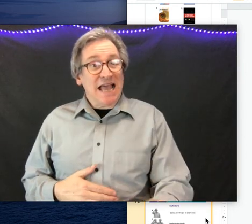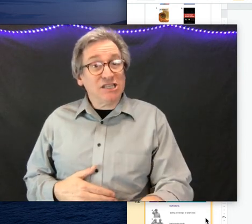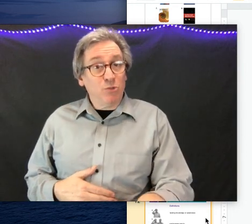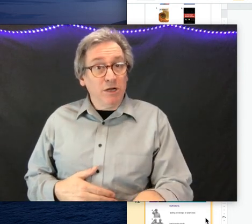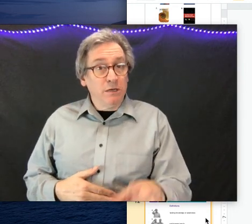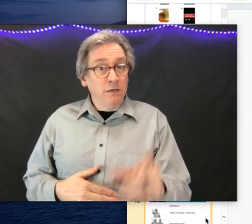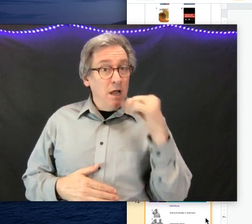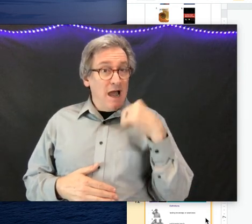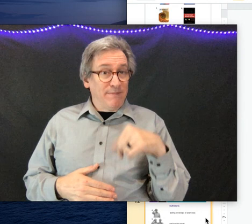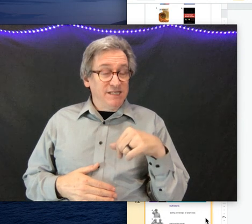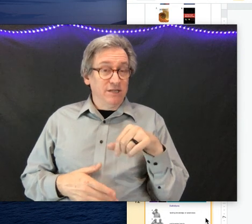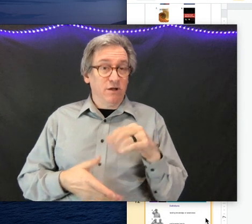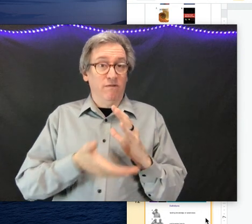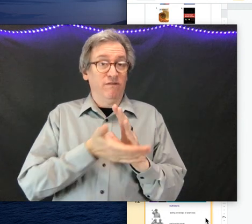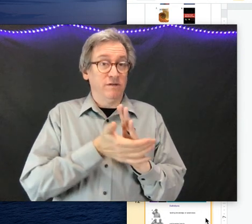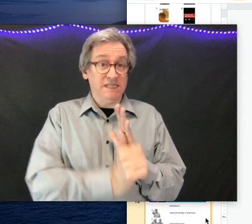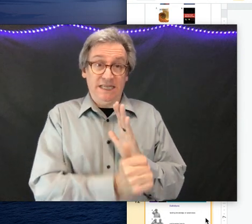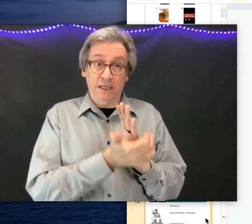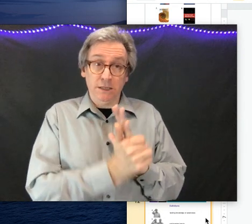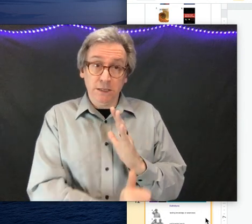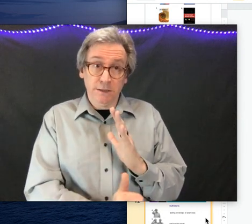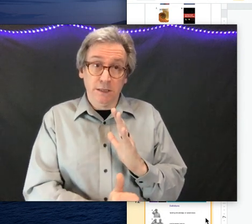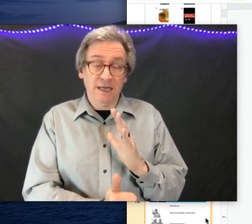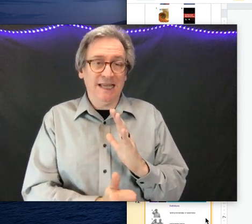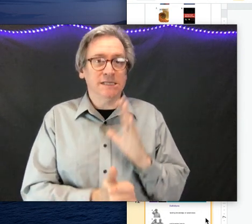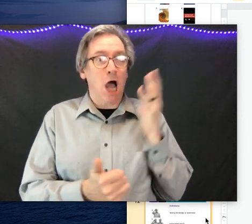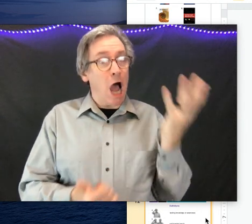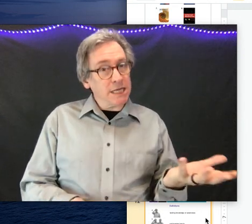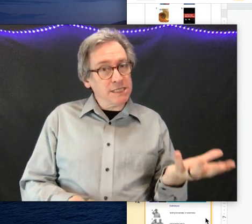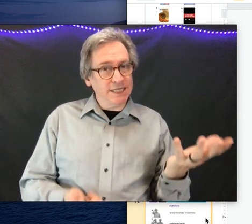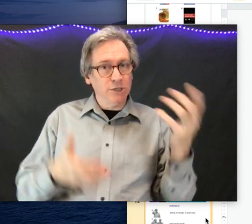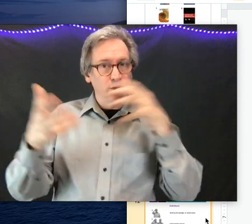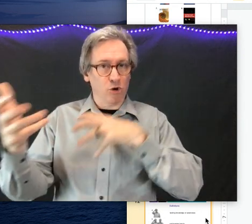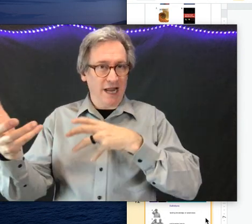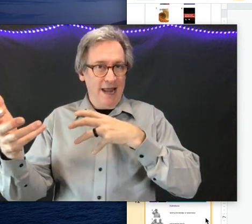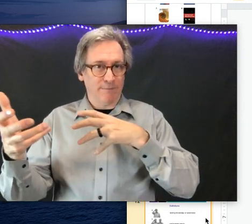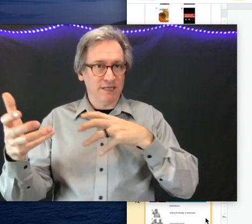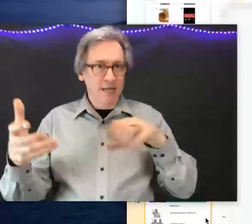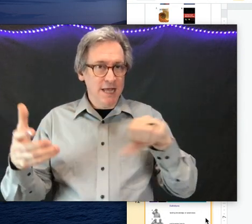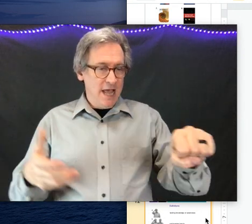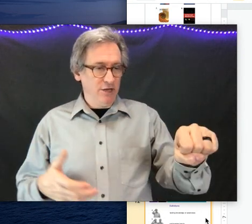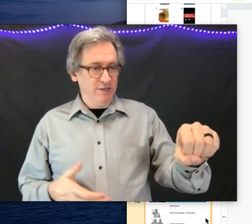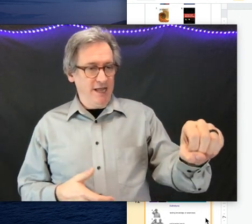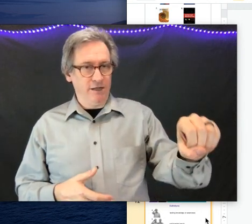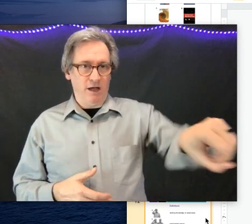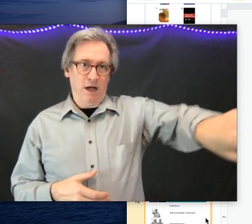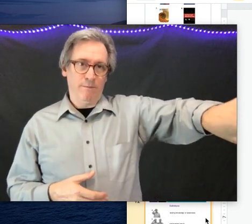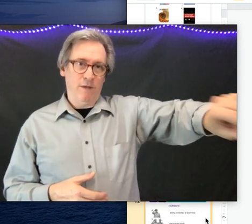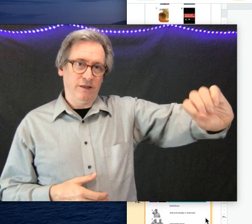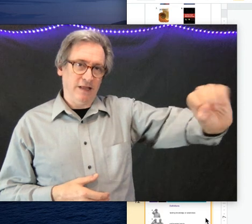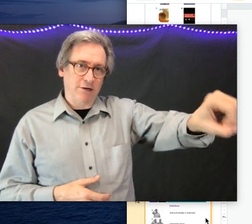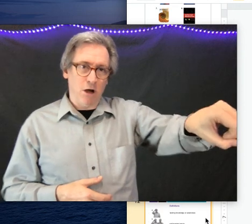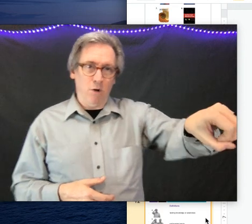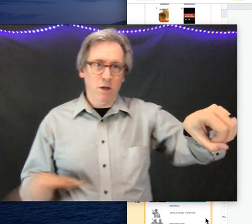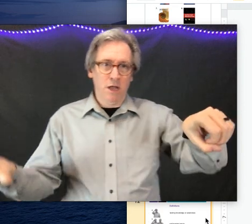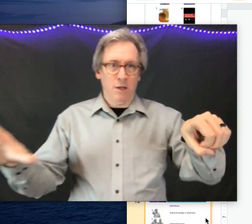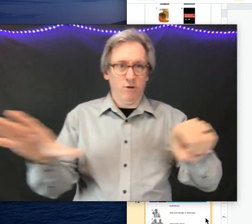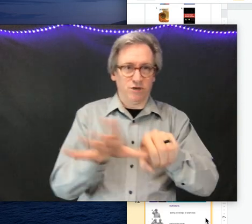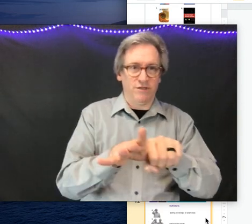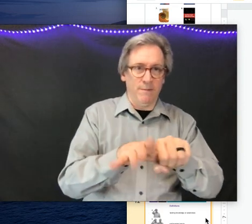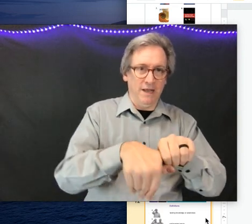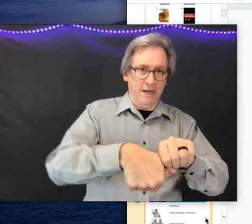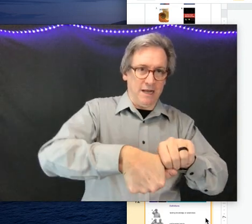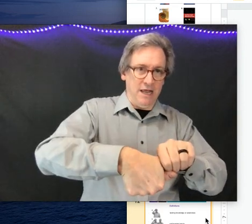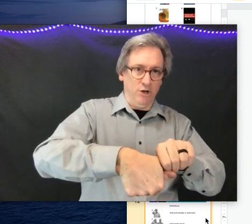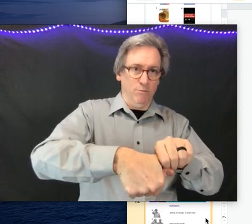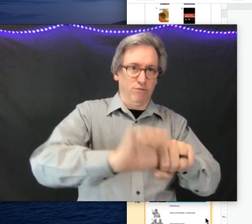And the last one, opposite of skilled, is unskilled or inept. And you take the letter O, put